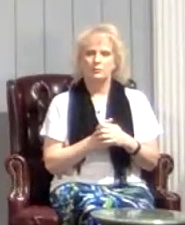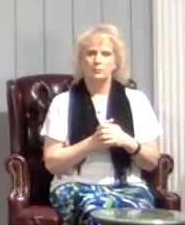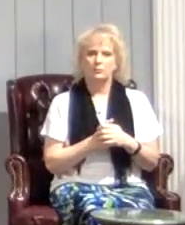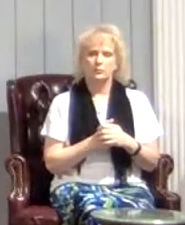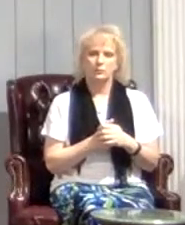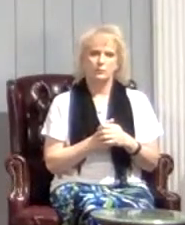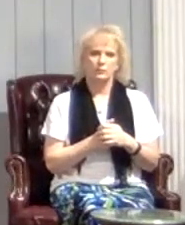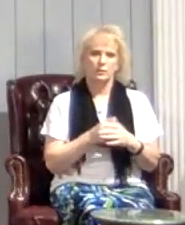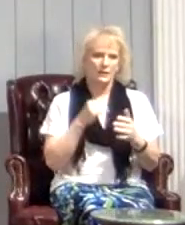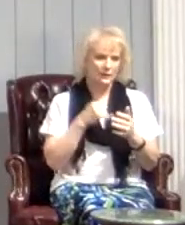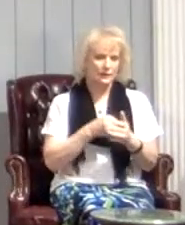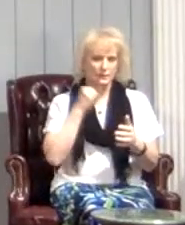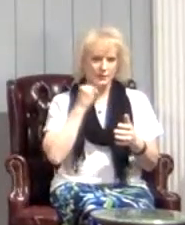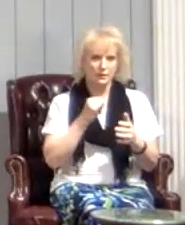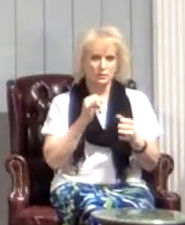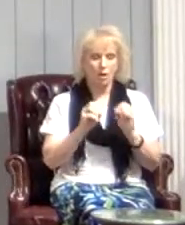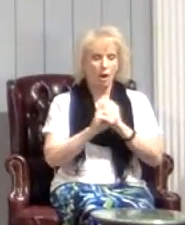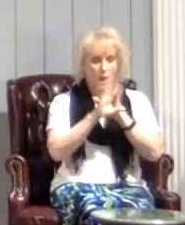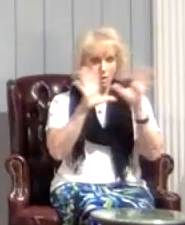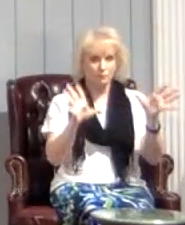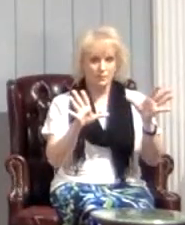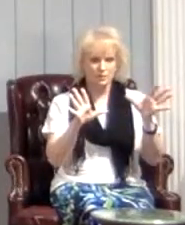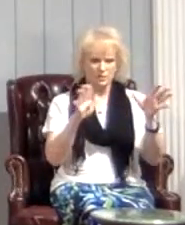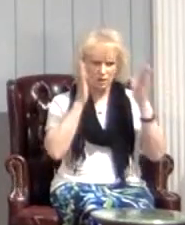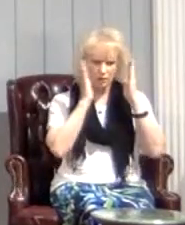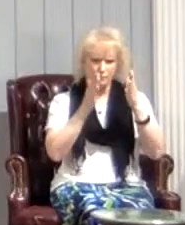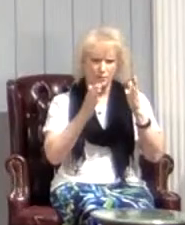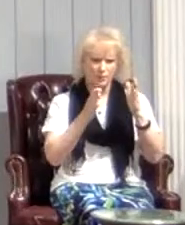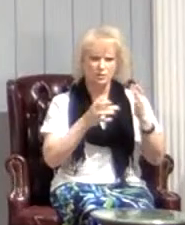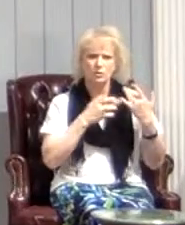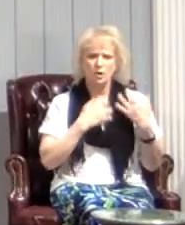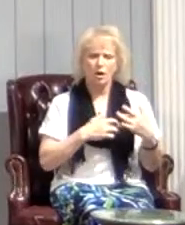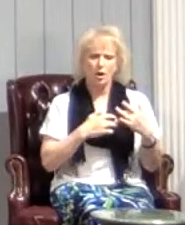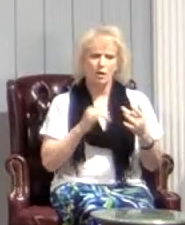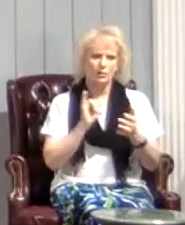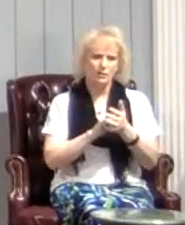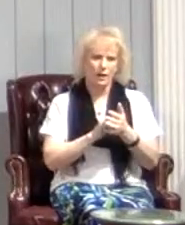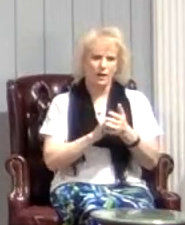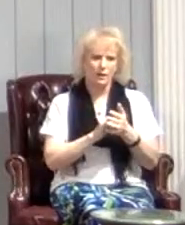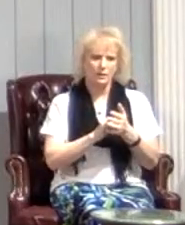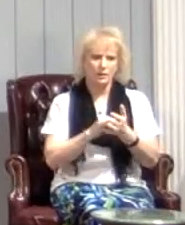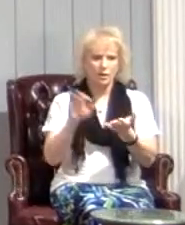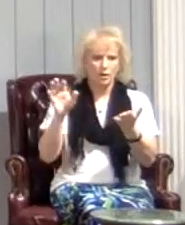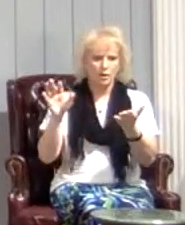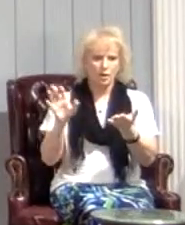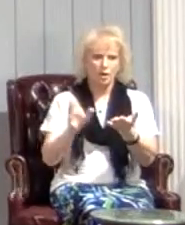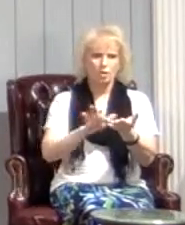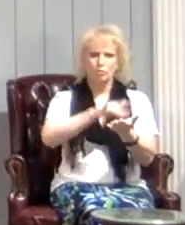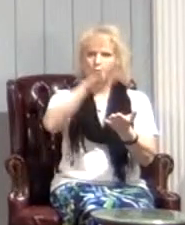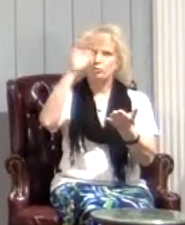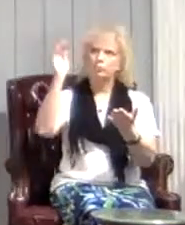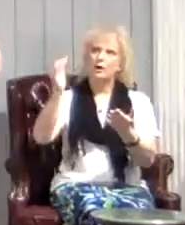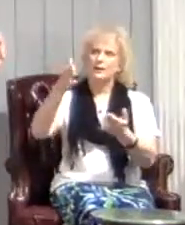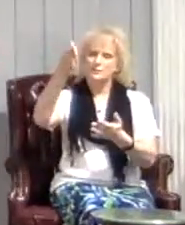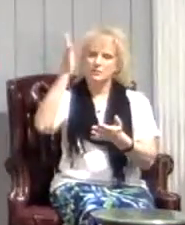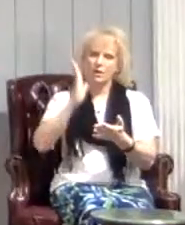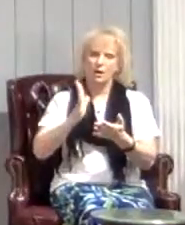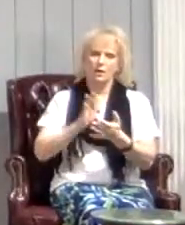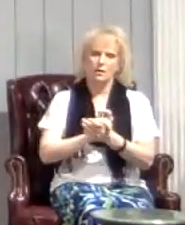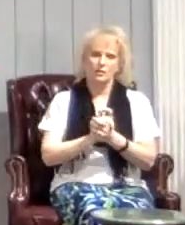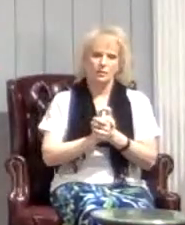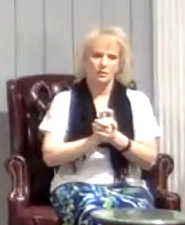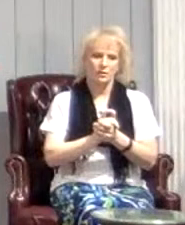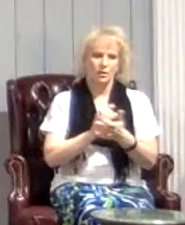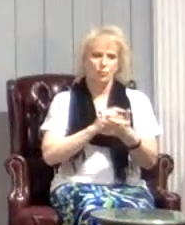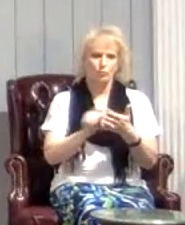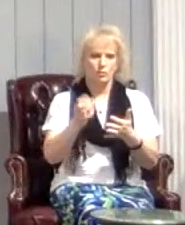Concerning a fixed heart, it is obvious. The fixed heart is so obvious that it brings glory to God. Look at Psalm 112,